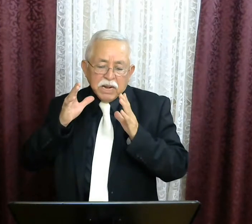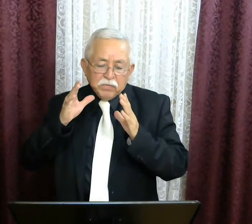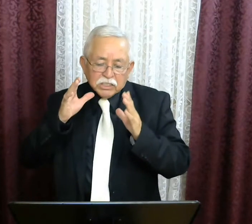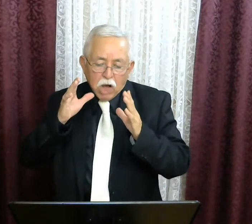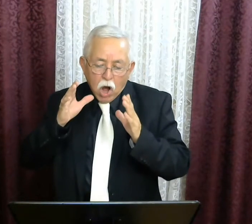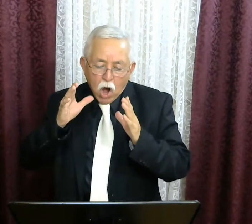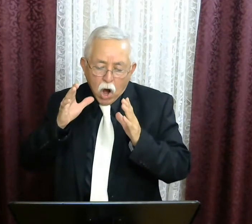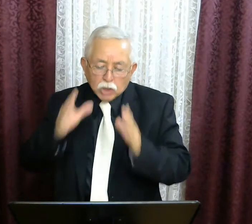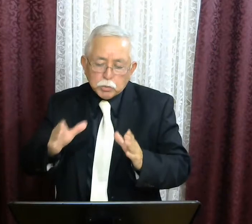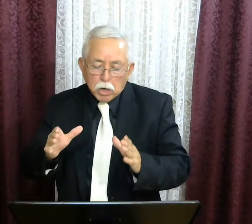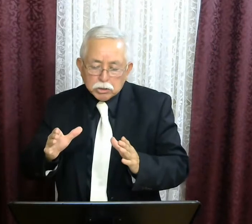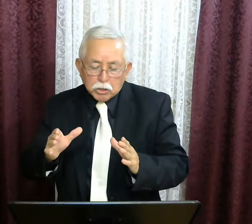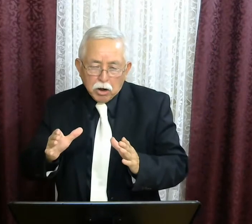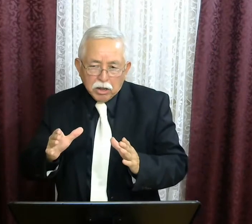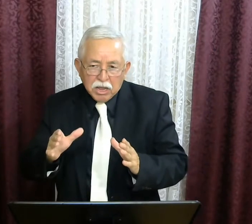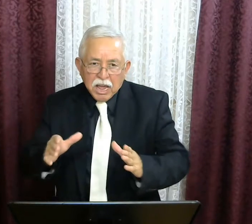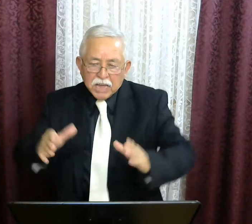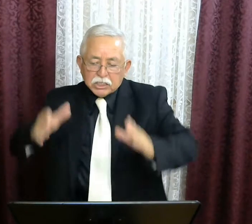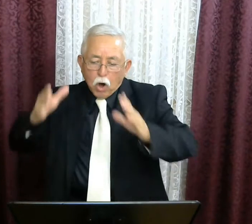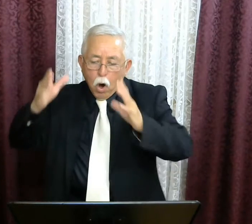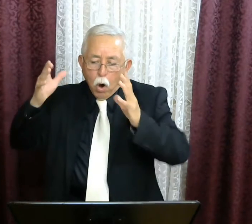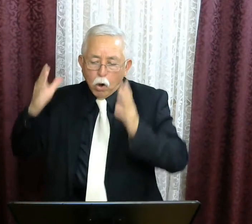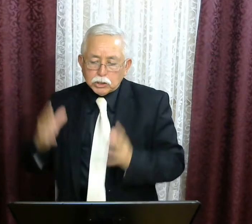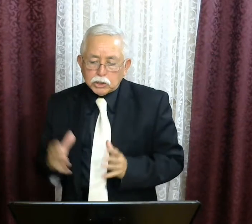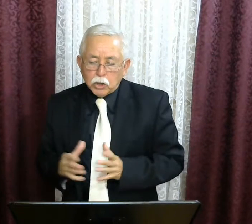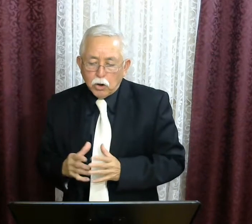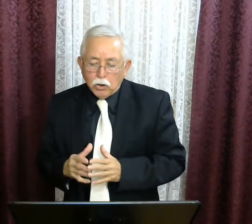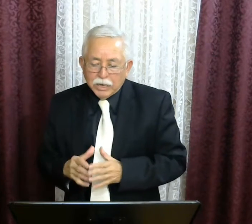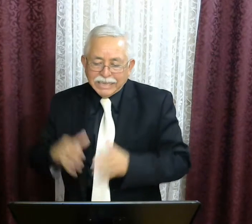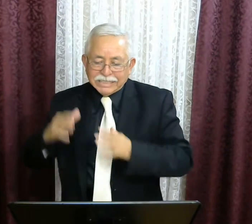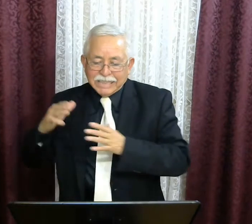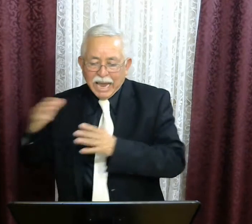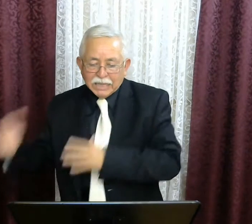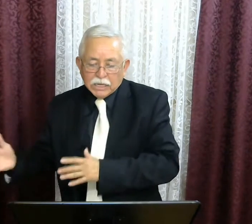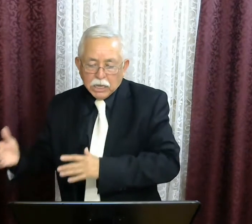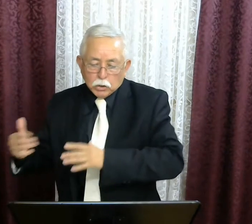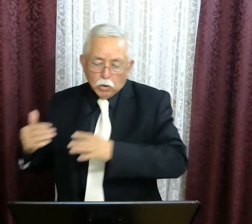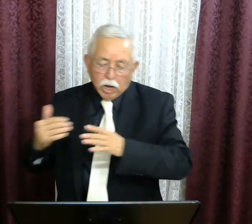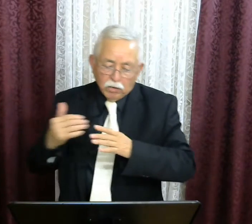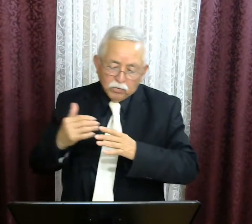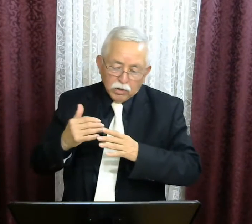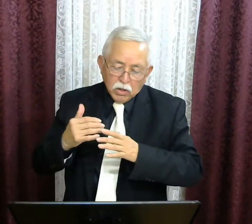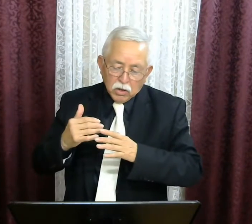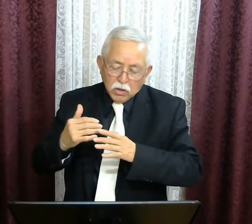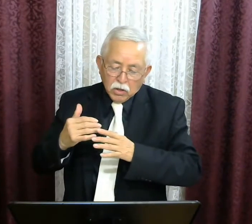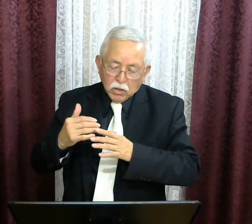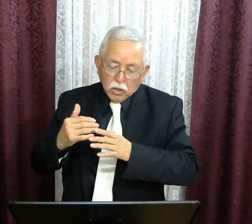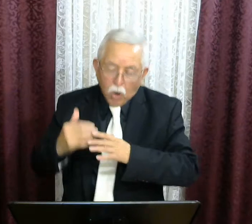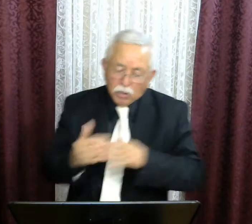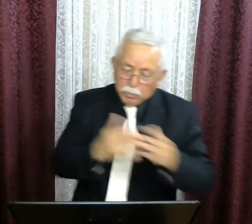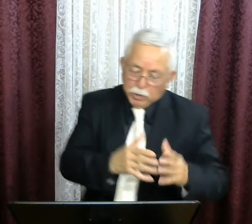benefits us personally is also intended to help other